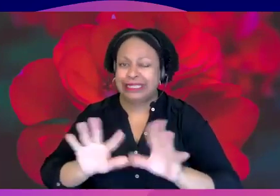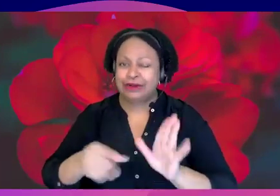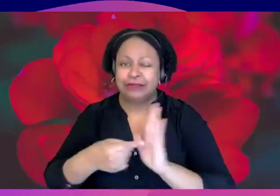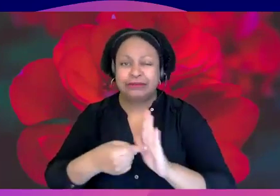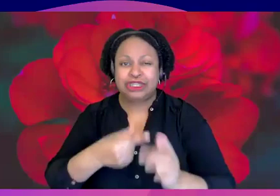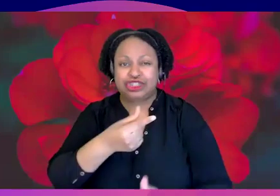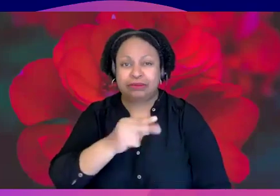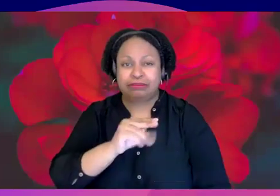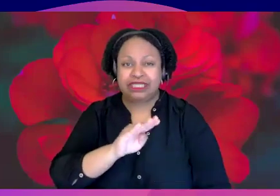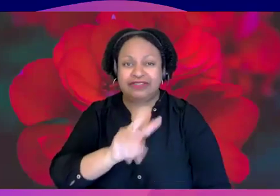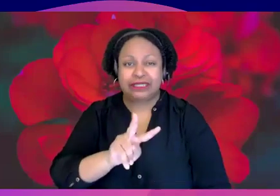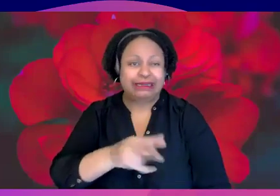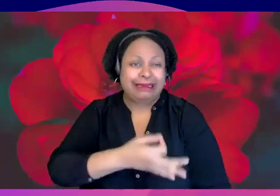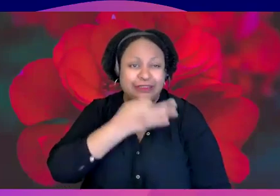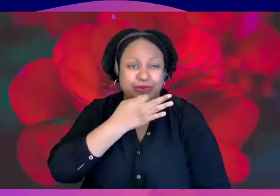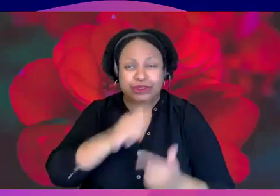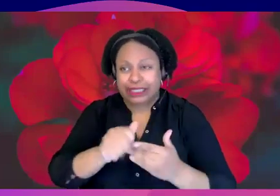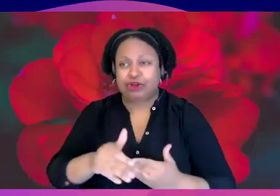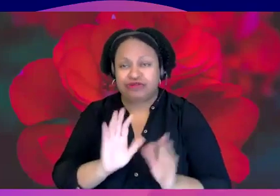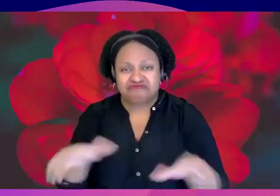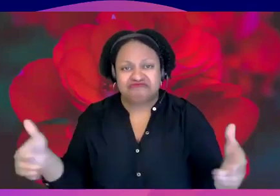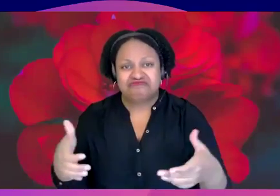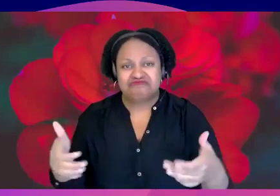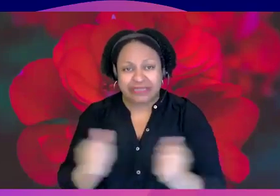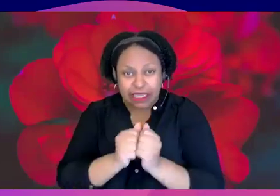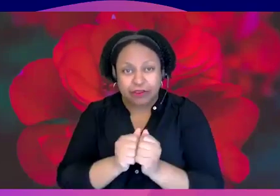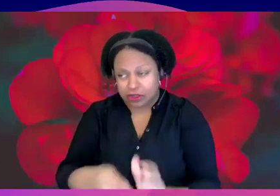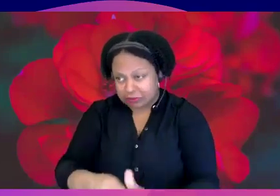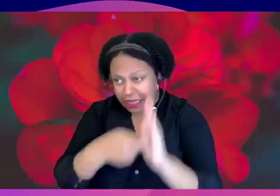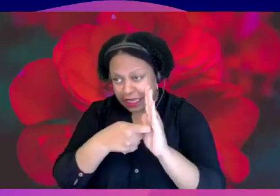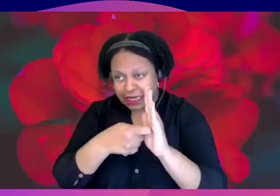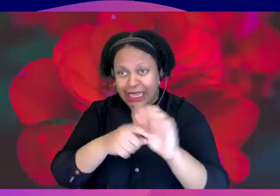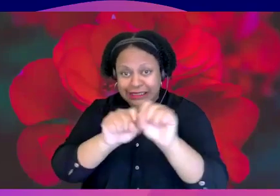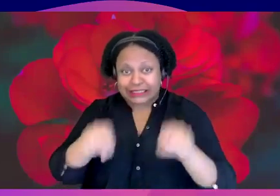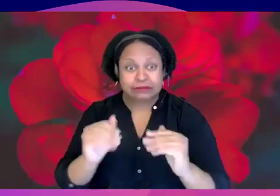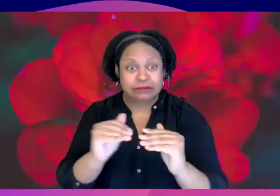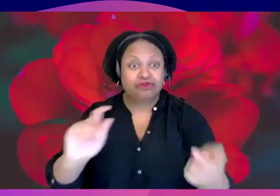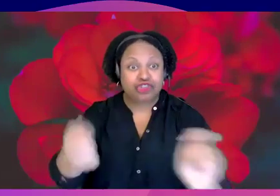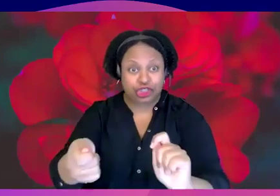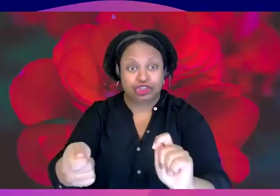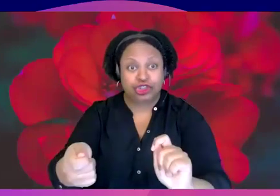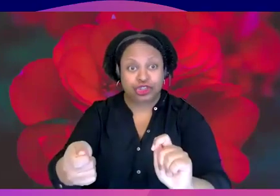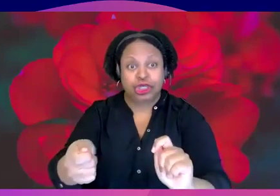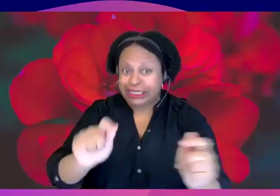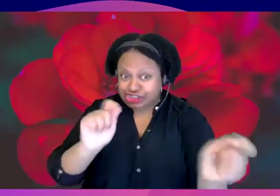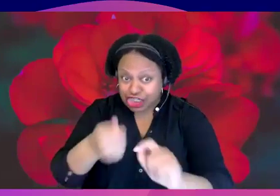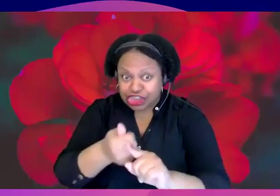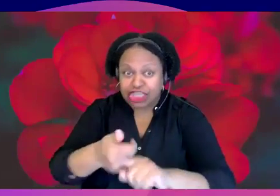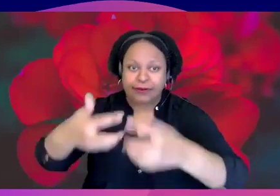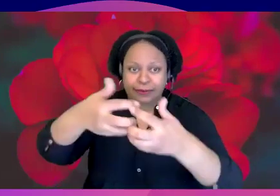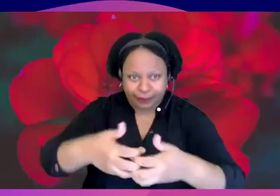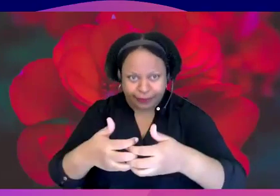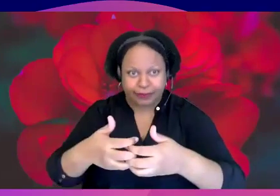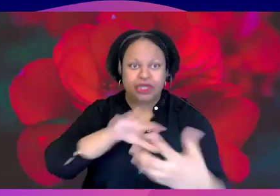GBV experts and leaders coming together to demand system-level change that is intersectional,